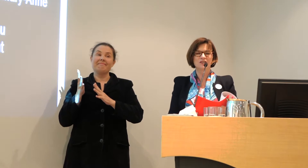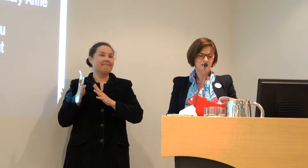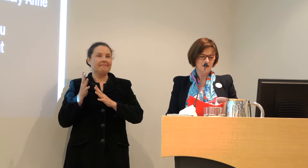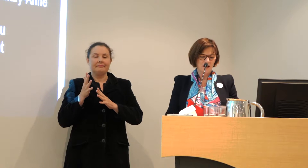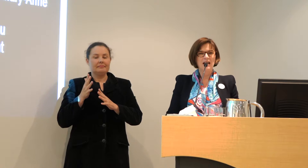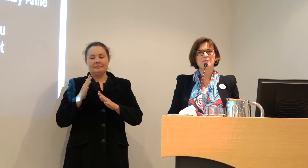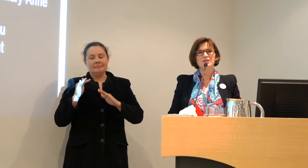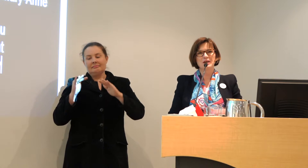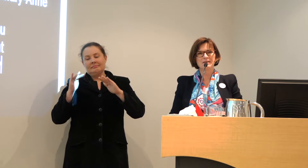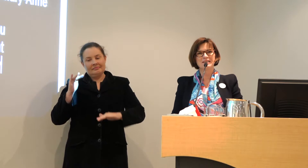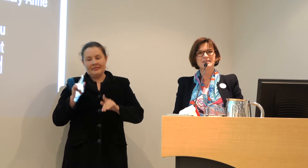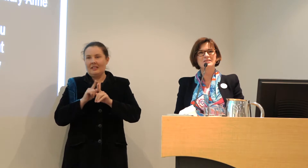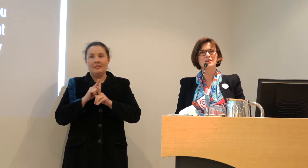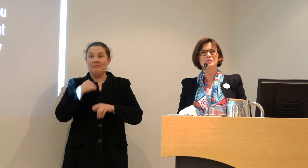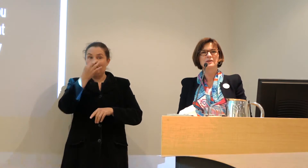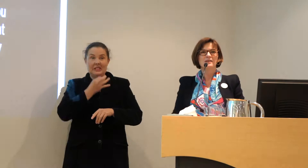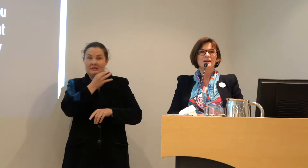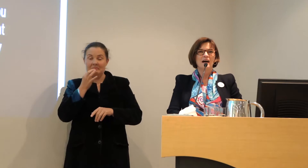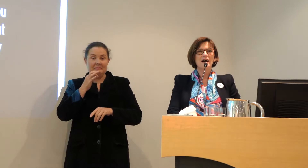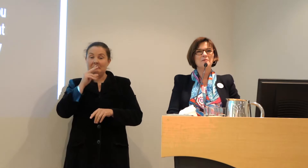French and my Japanese.